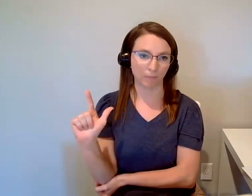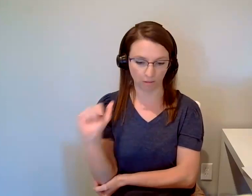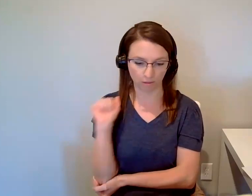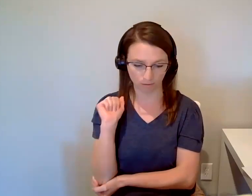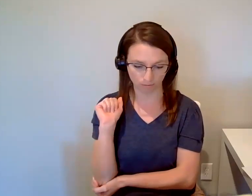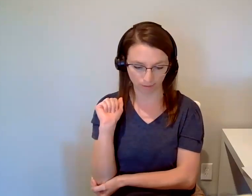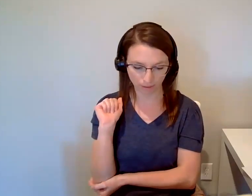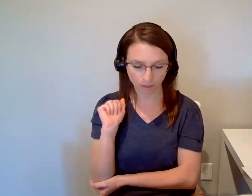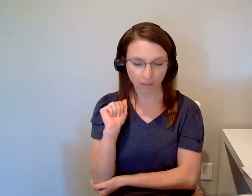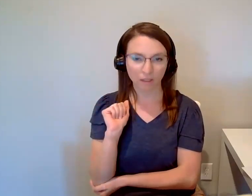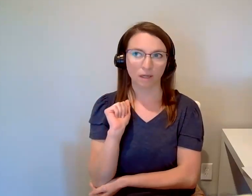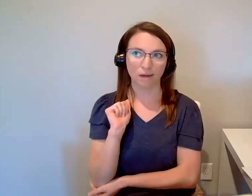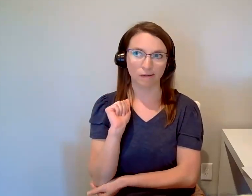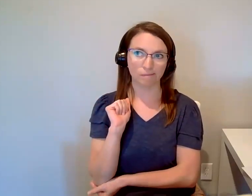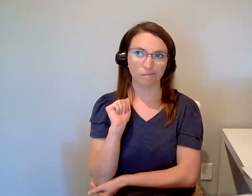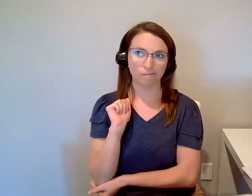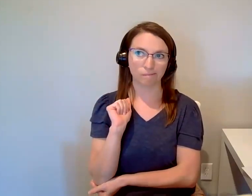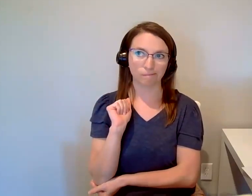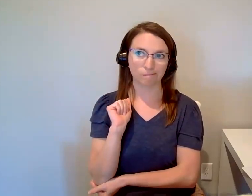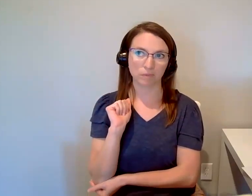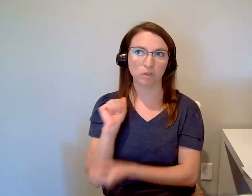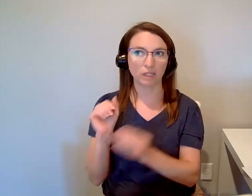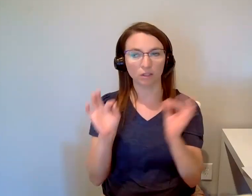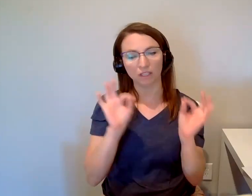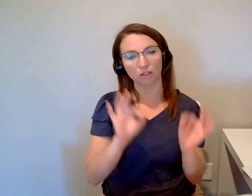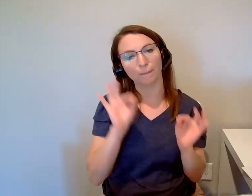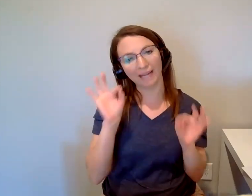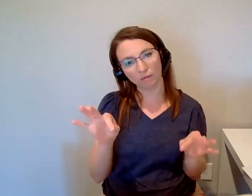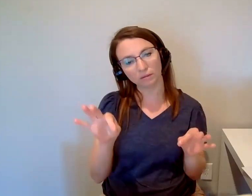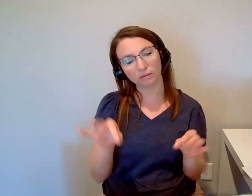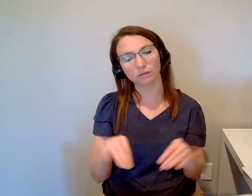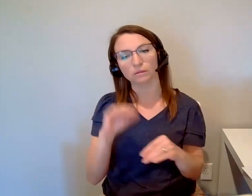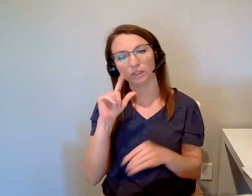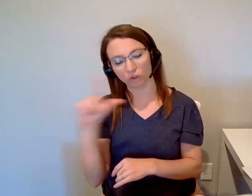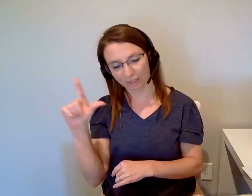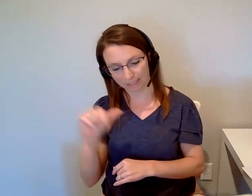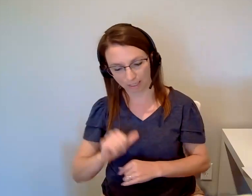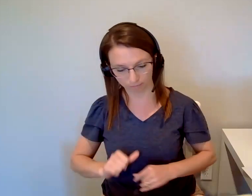mall. Okay? So yeah, you can either bounce or you can drag it out.